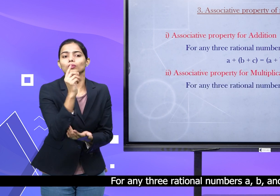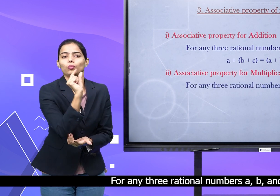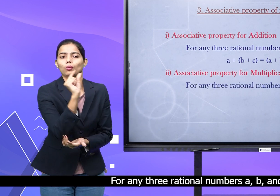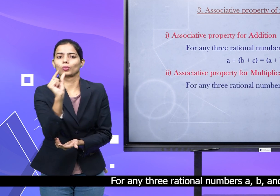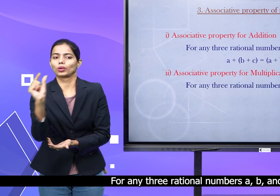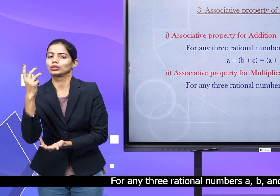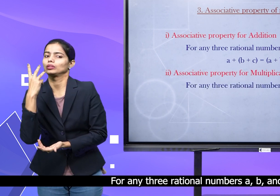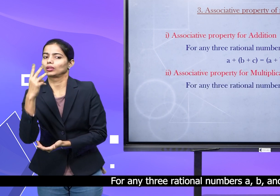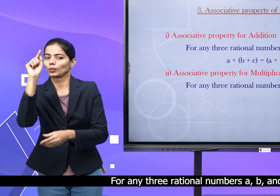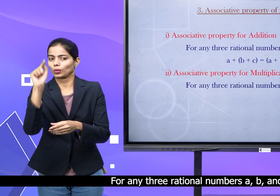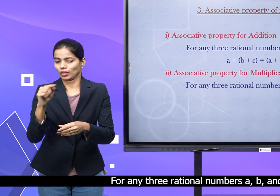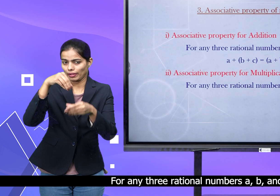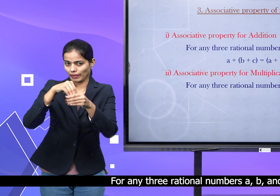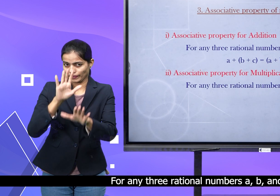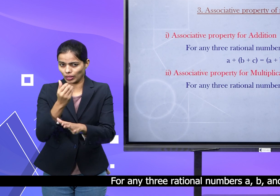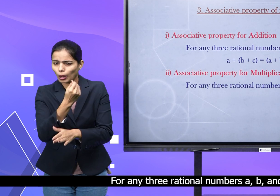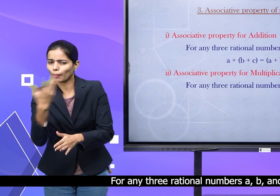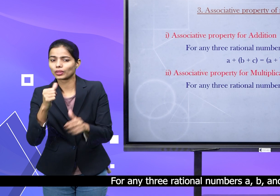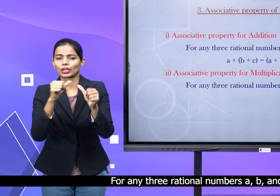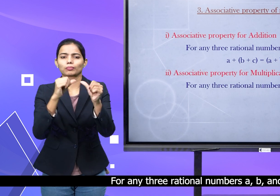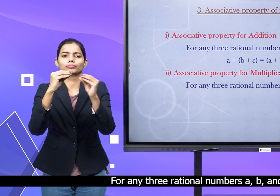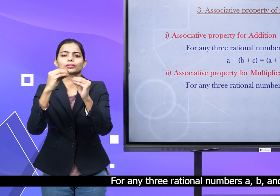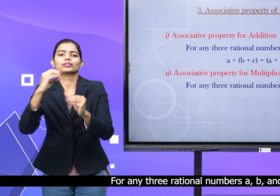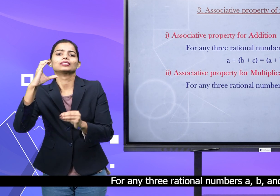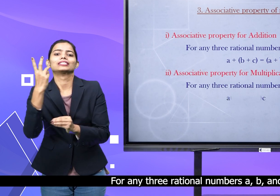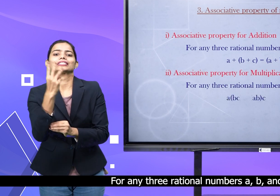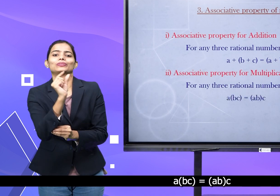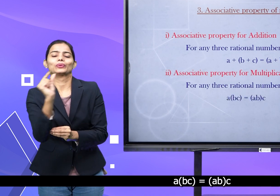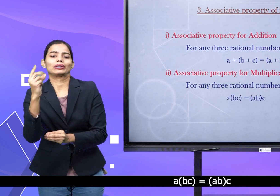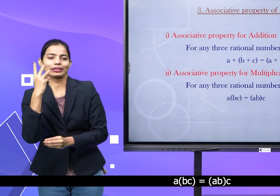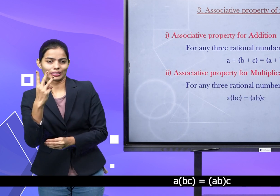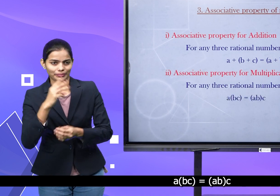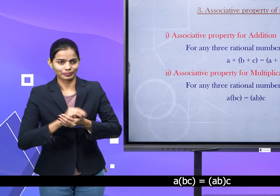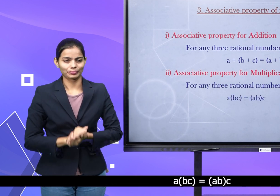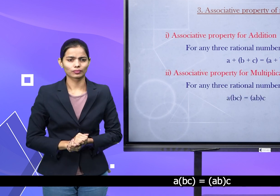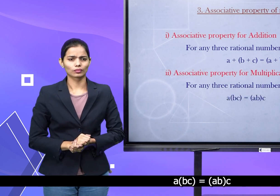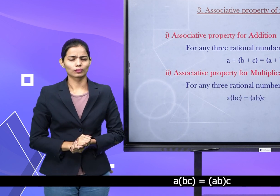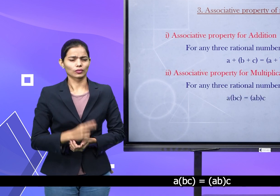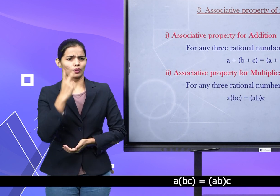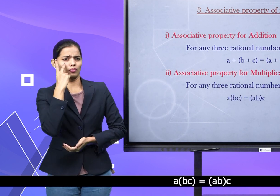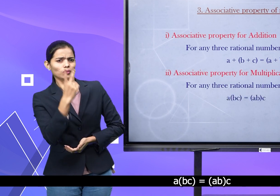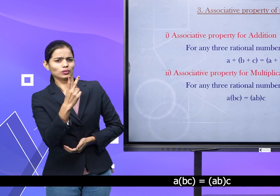For any three rational numbers a, b and c, a, b, c is equal to a, b,